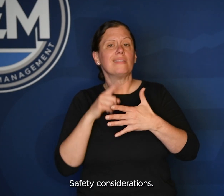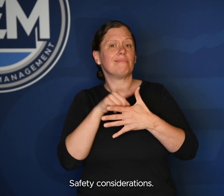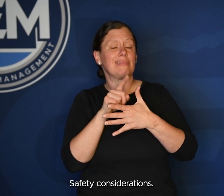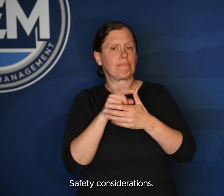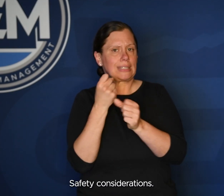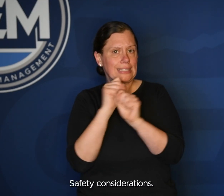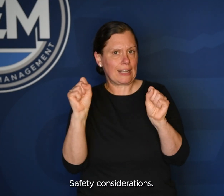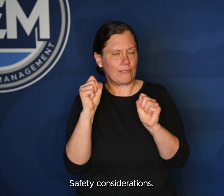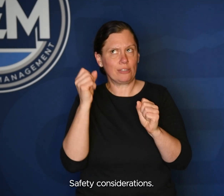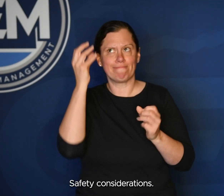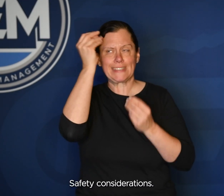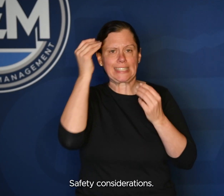Safety considerations.